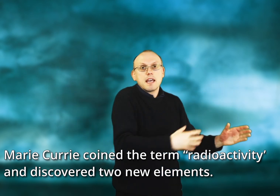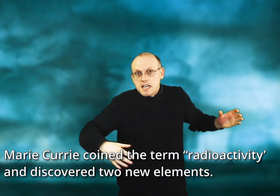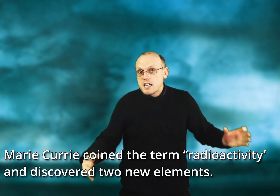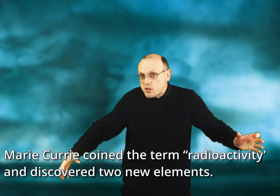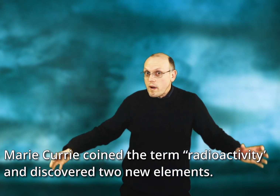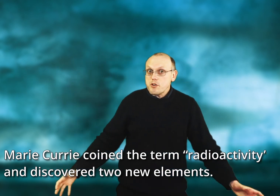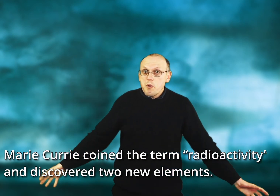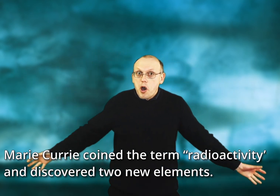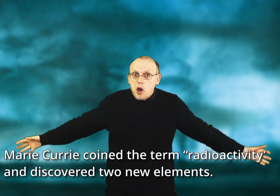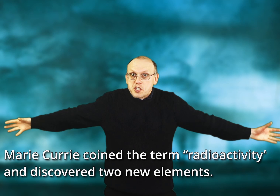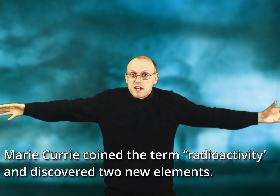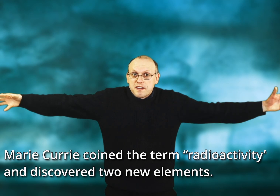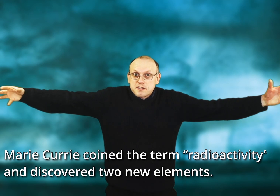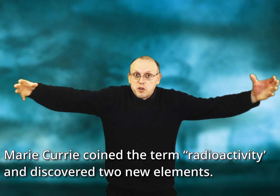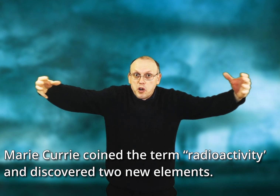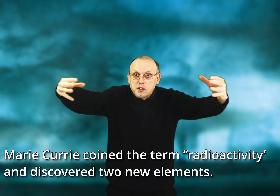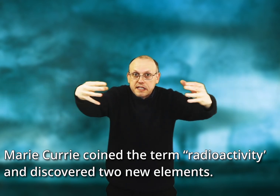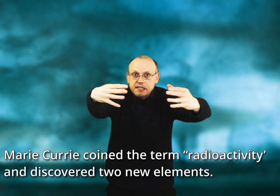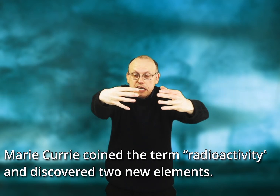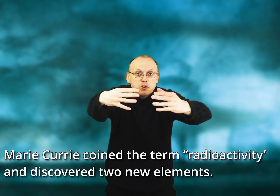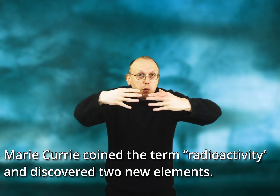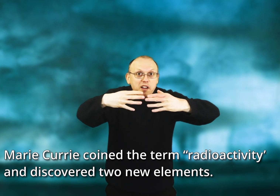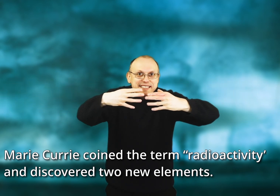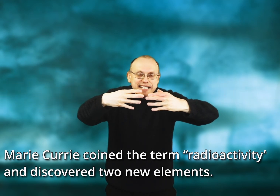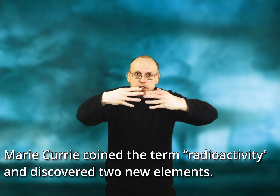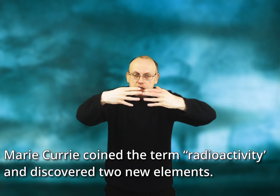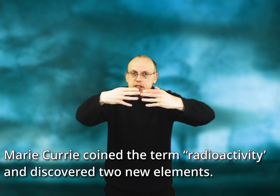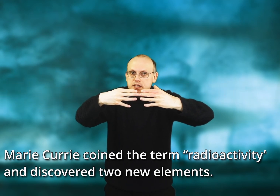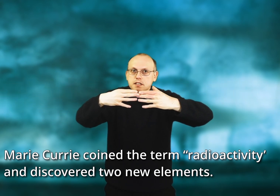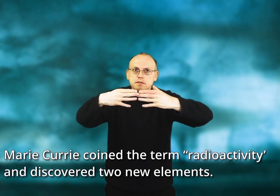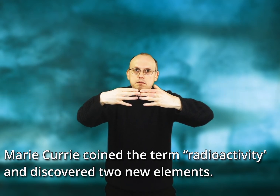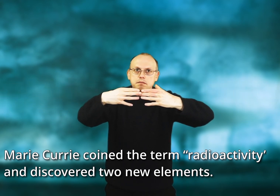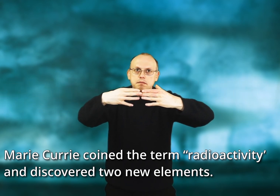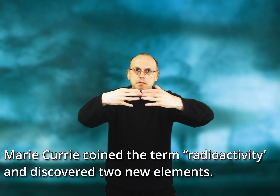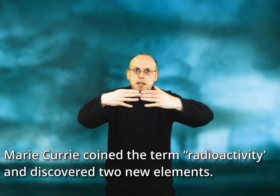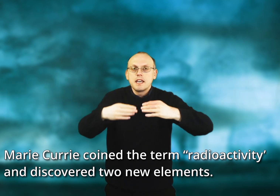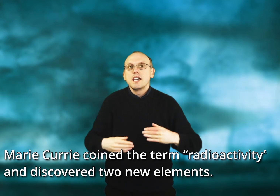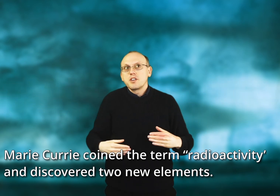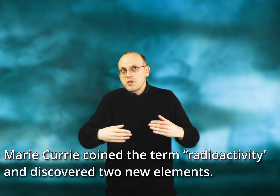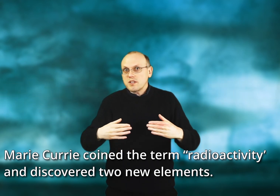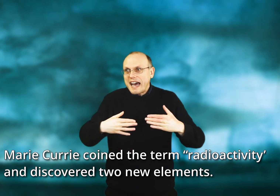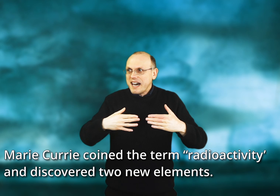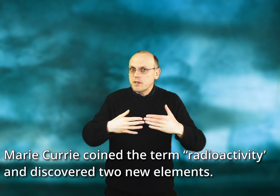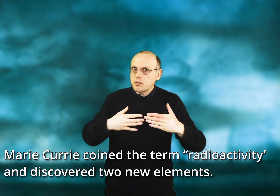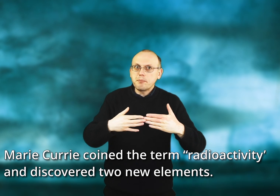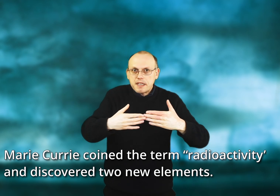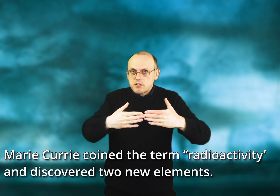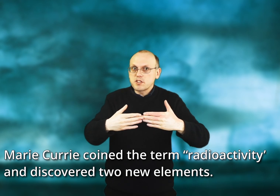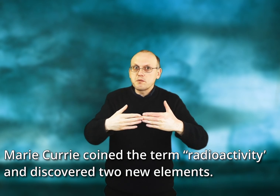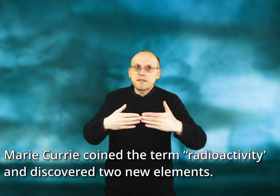So when you merge these two clauses into one sentence, you don't have to repeat the subject Marie